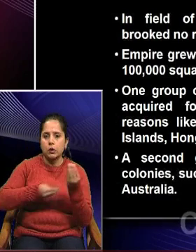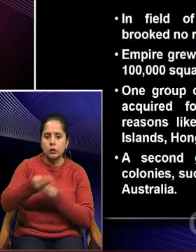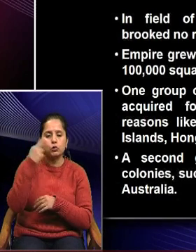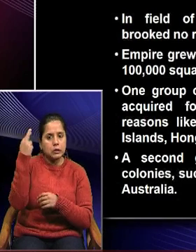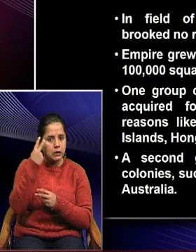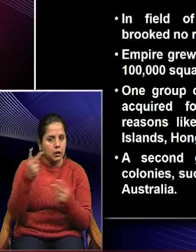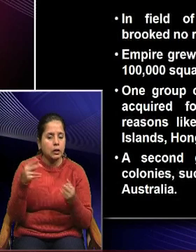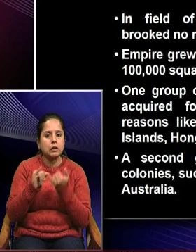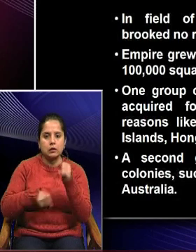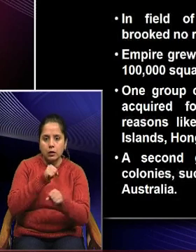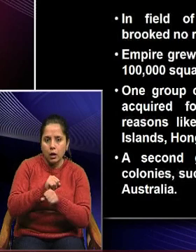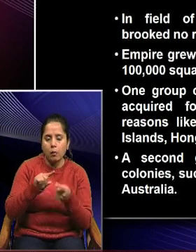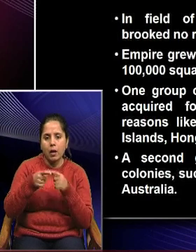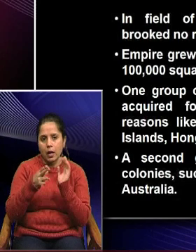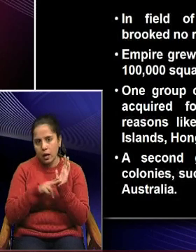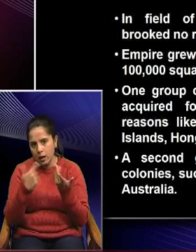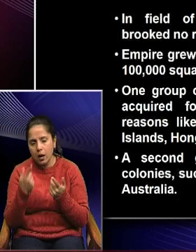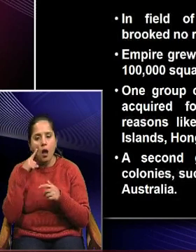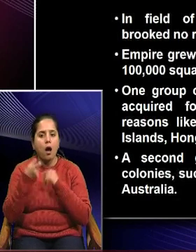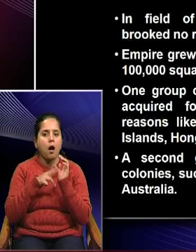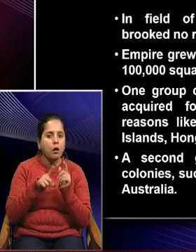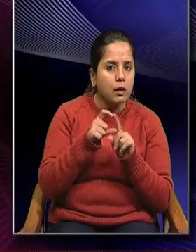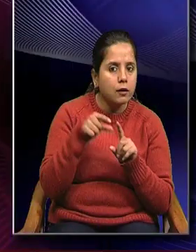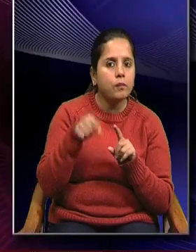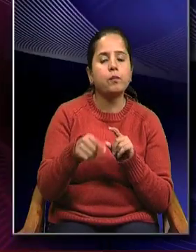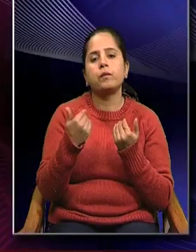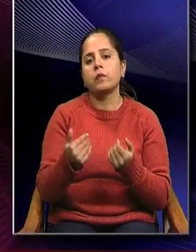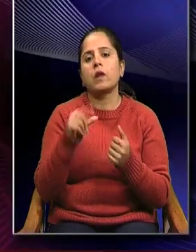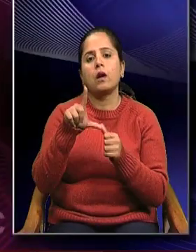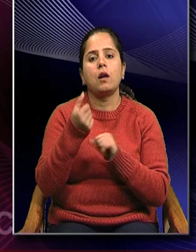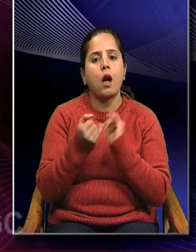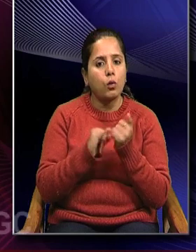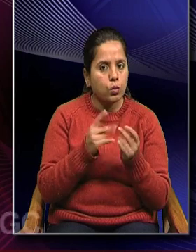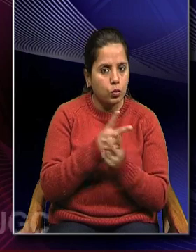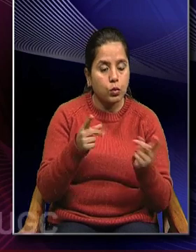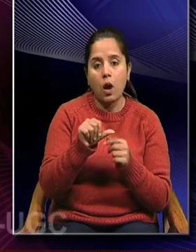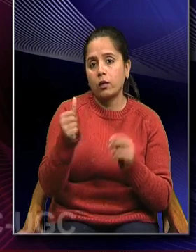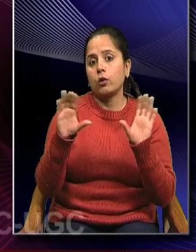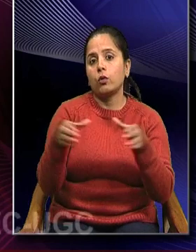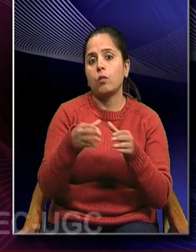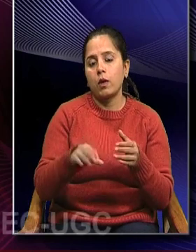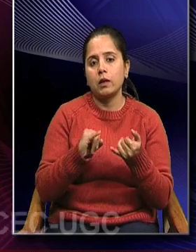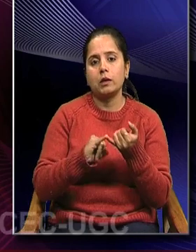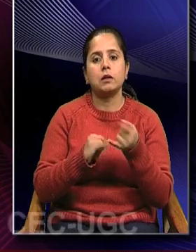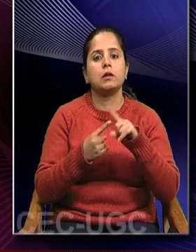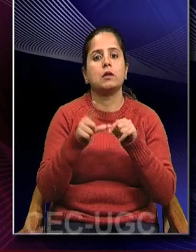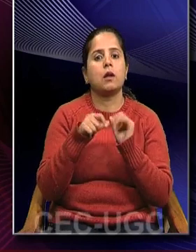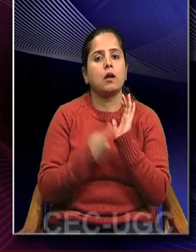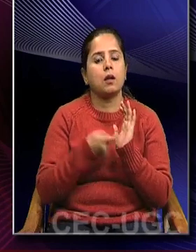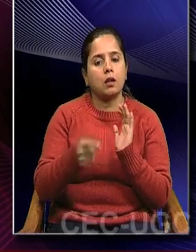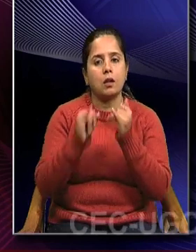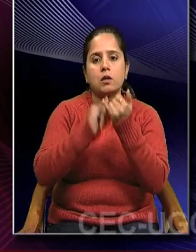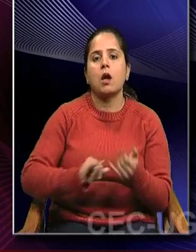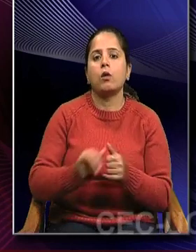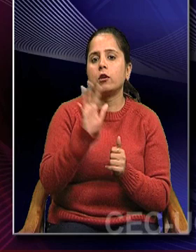like Singapore, Aden, Falkland Island, Hong Kong and Lagos. And another group was that of settler colonies such as South